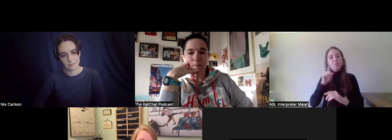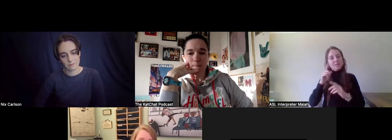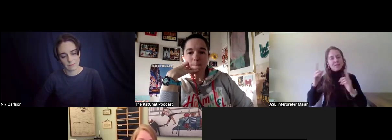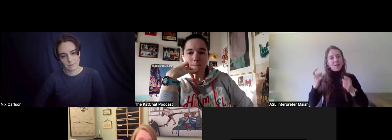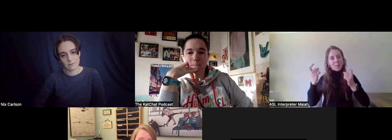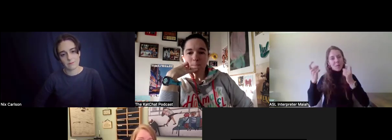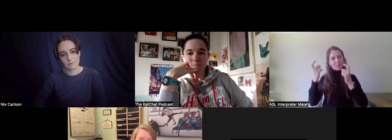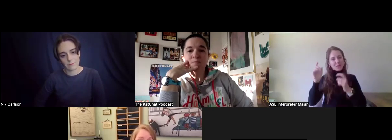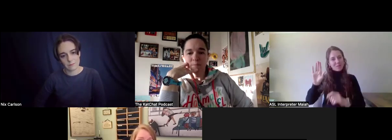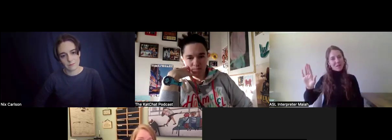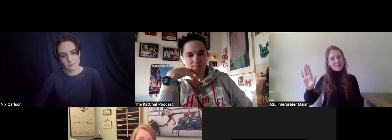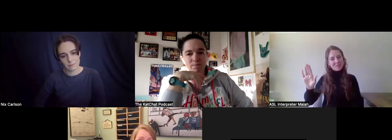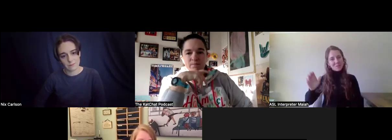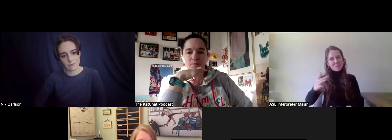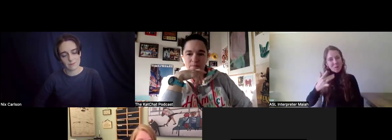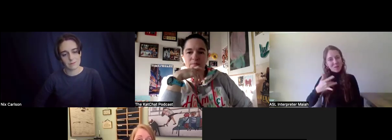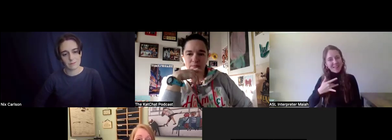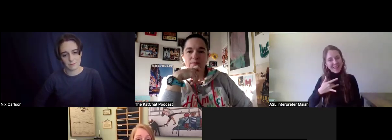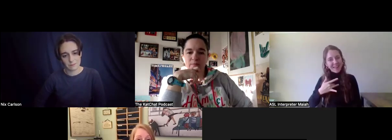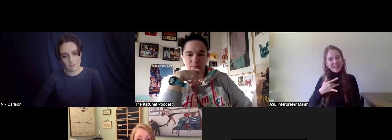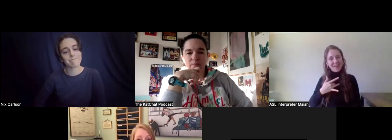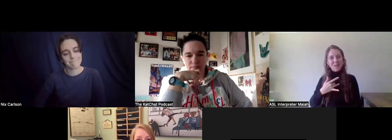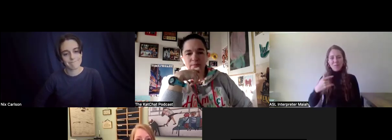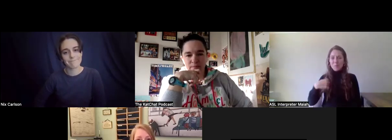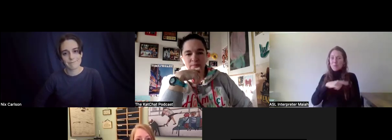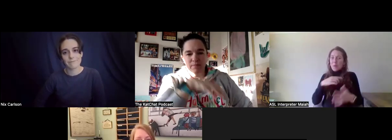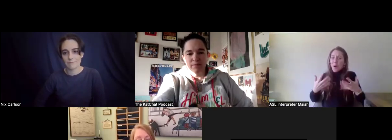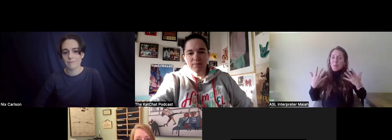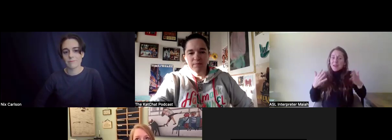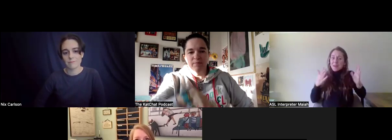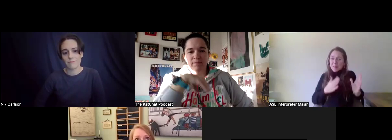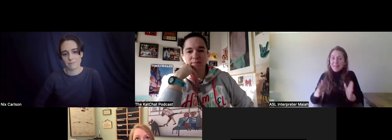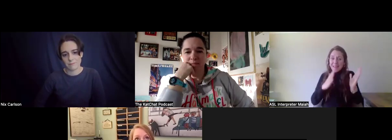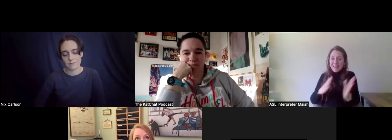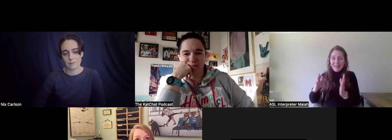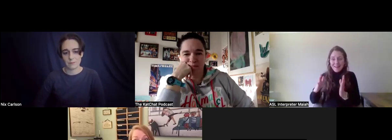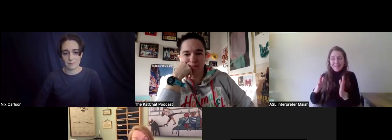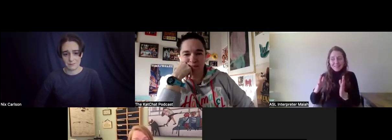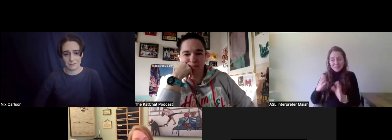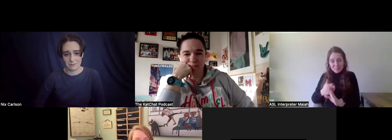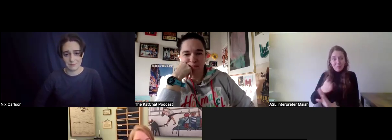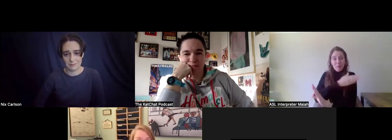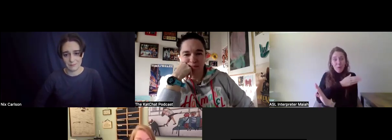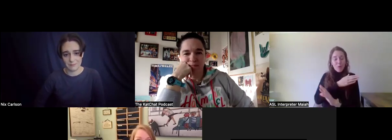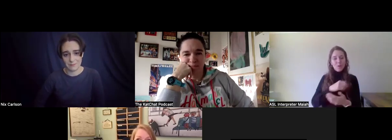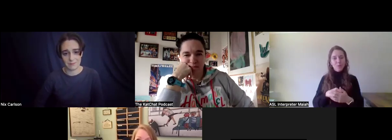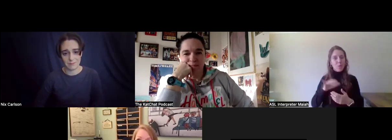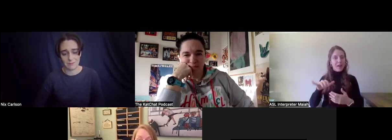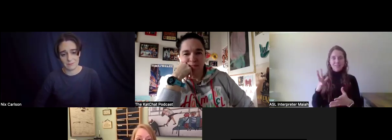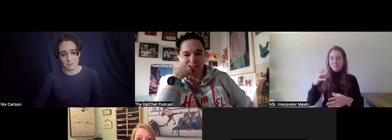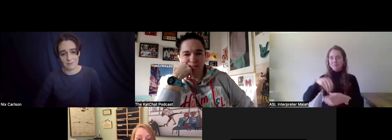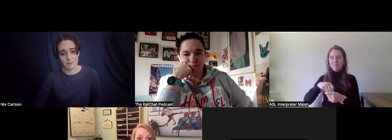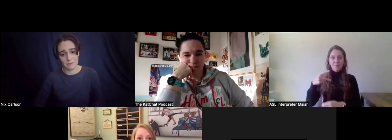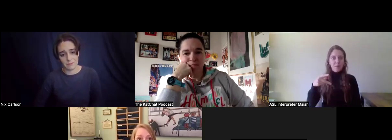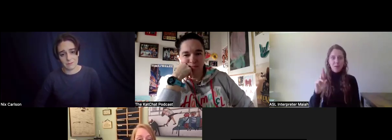today is his birthday, and it was a long time planned. It would, so I think that's part of public relations. That's part